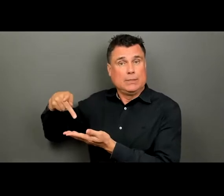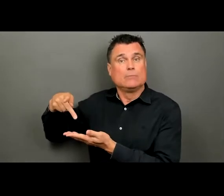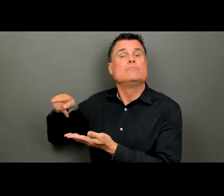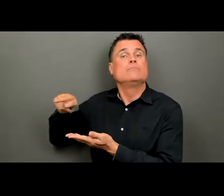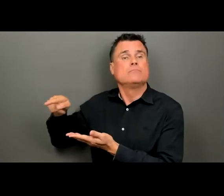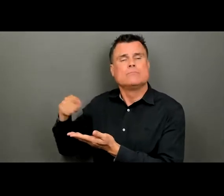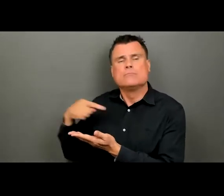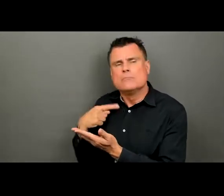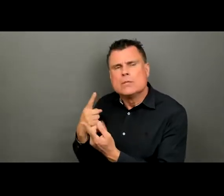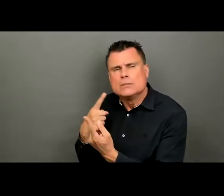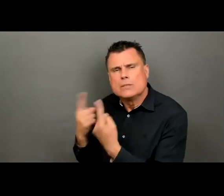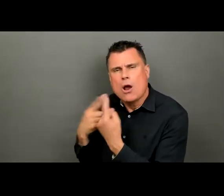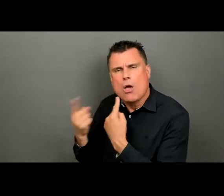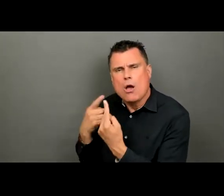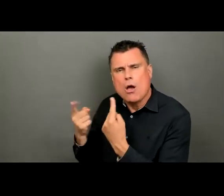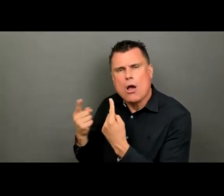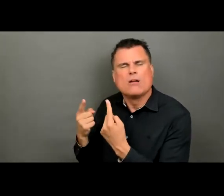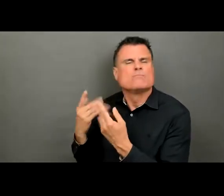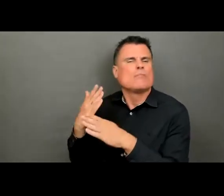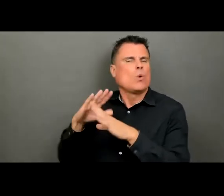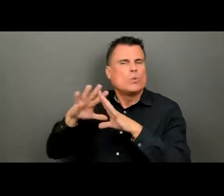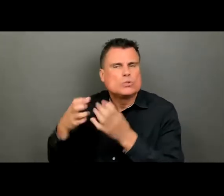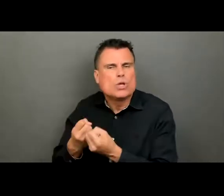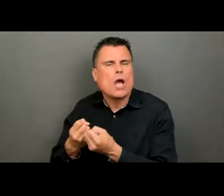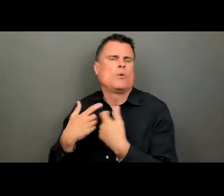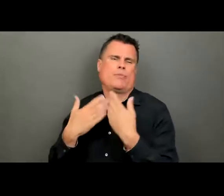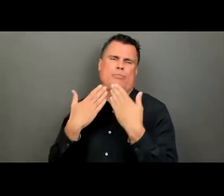once again for that wealth of information.